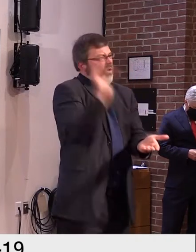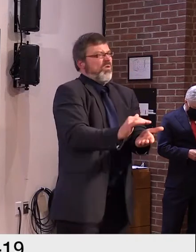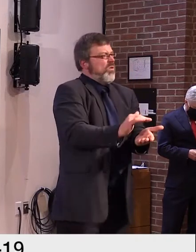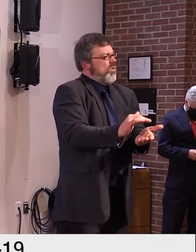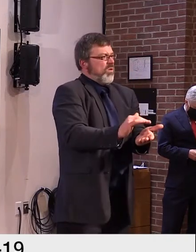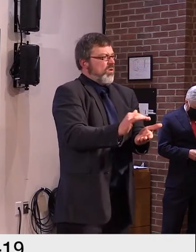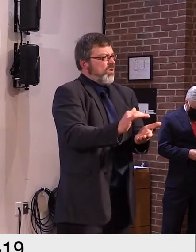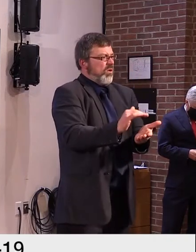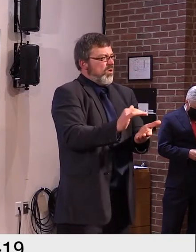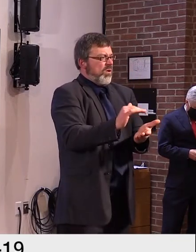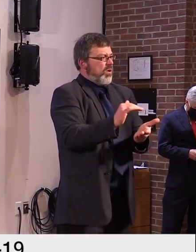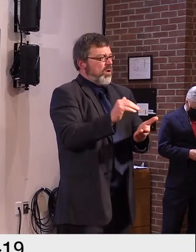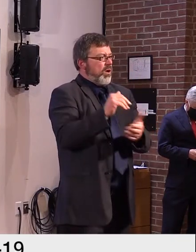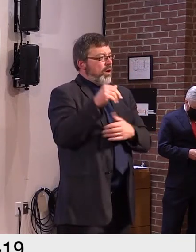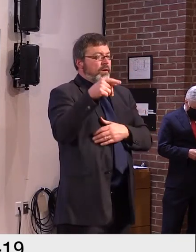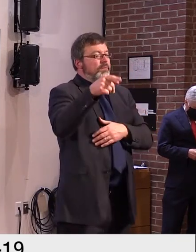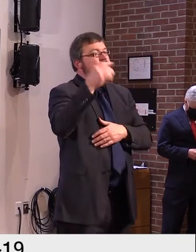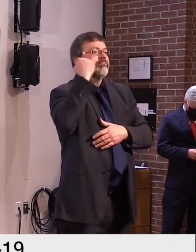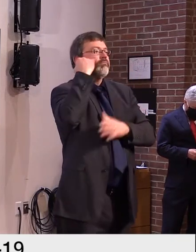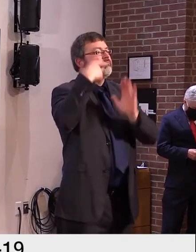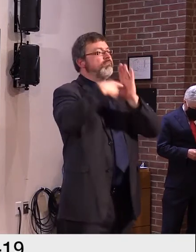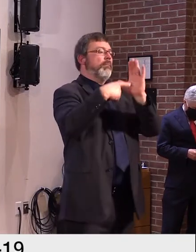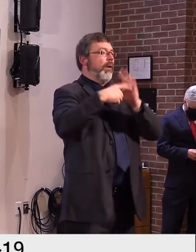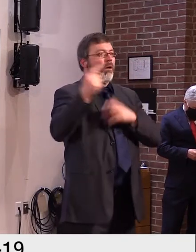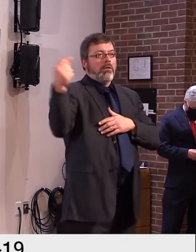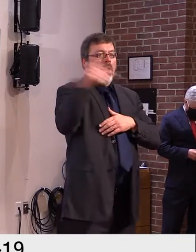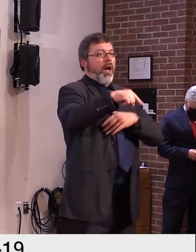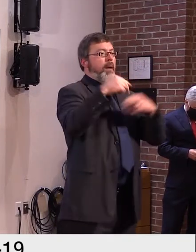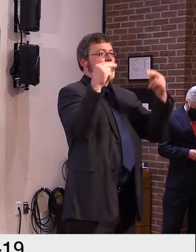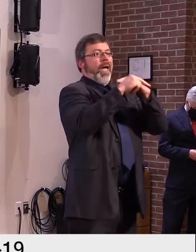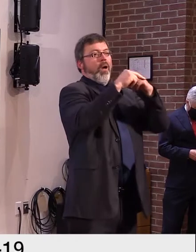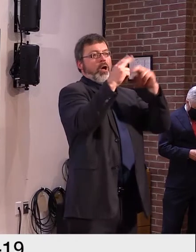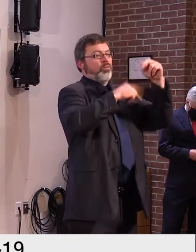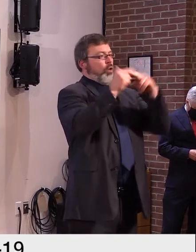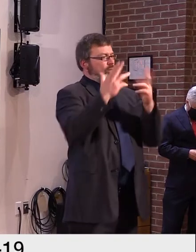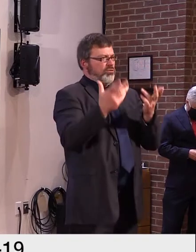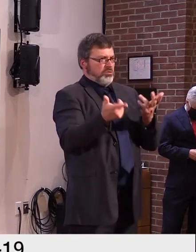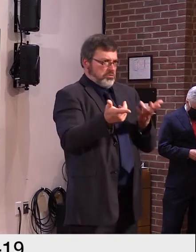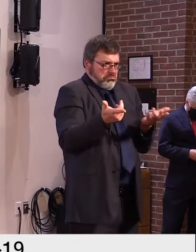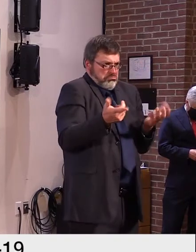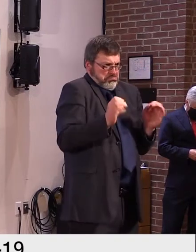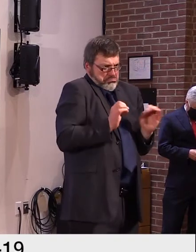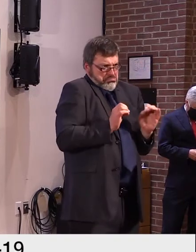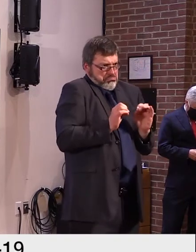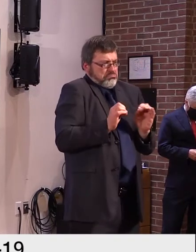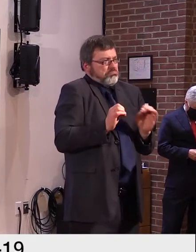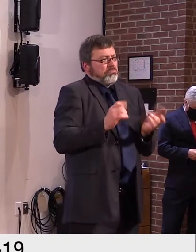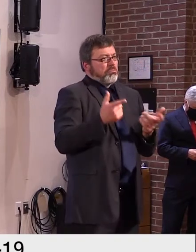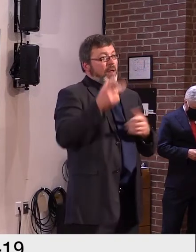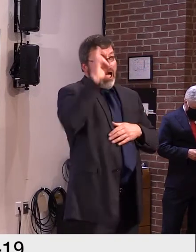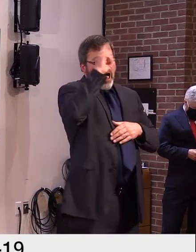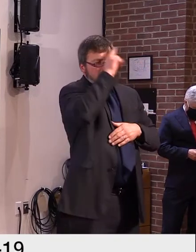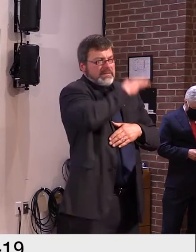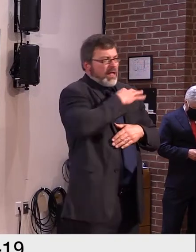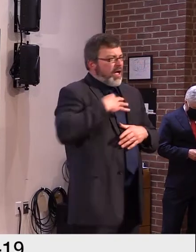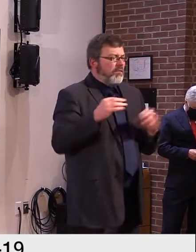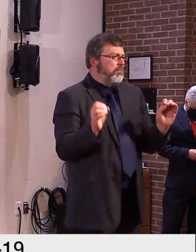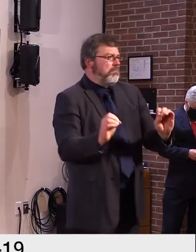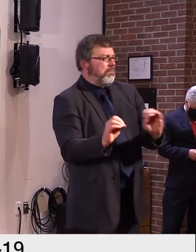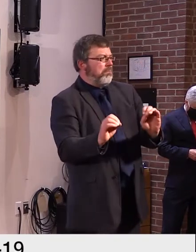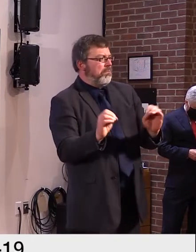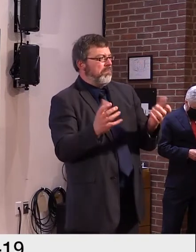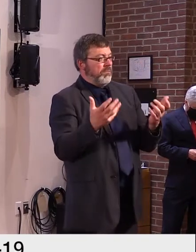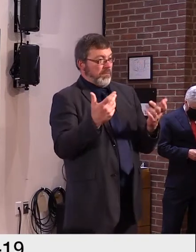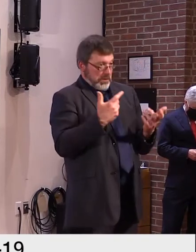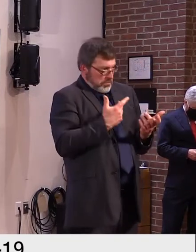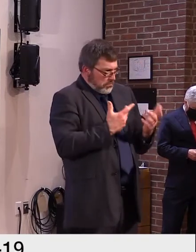fortunately, if we use our data, we don't have significant numbers or major outbreaks. I